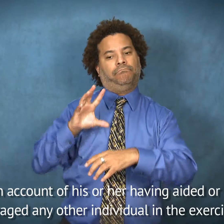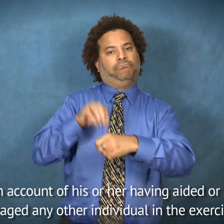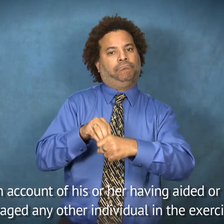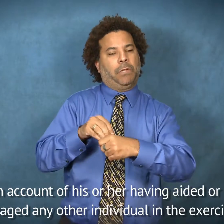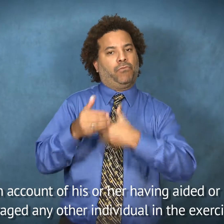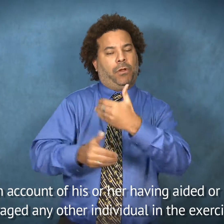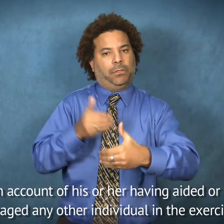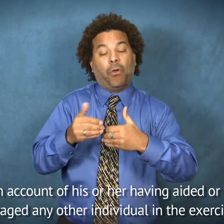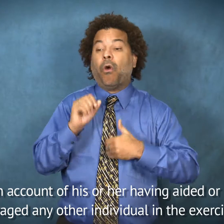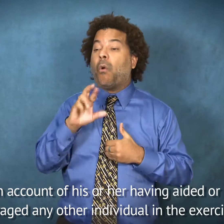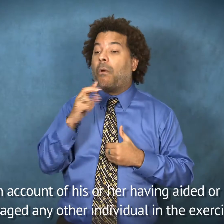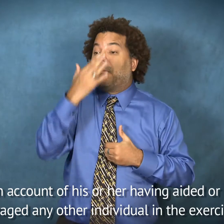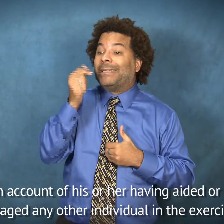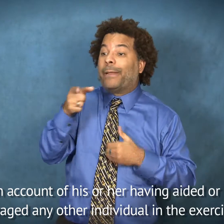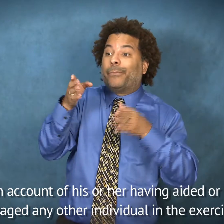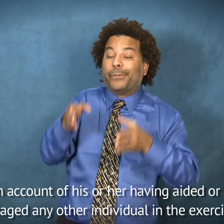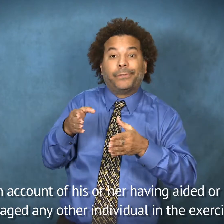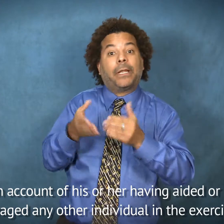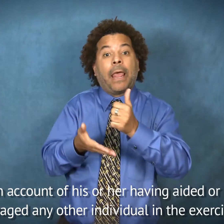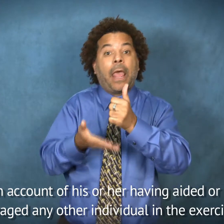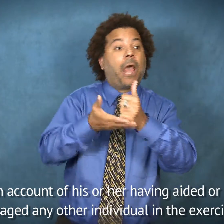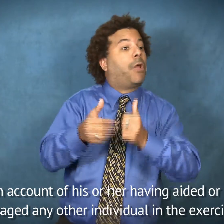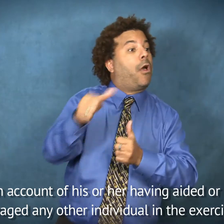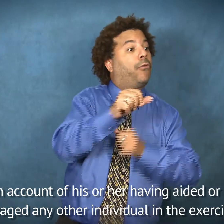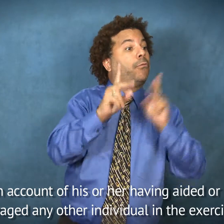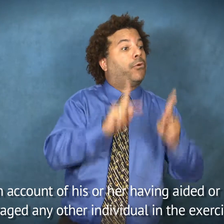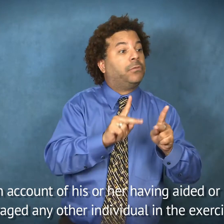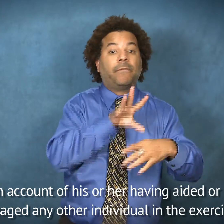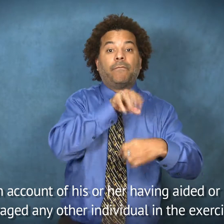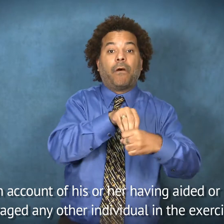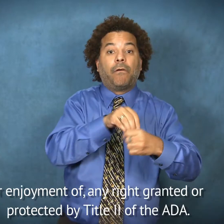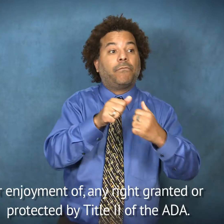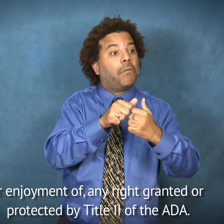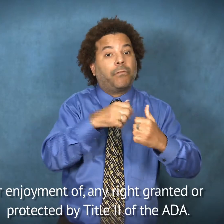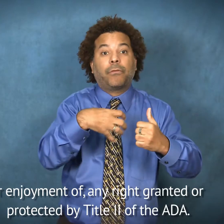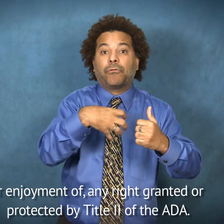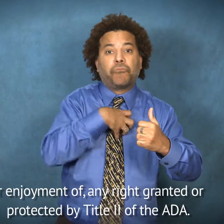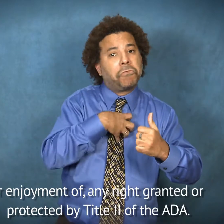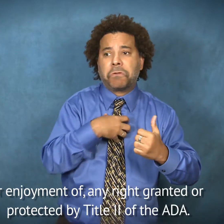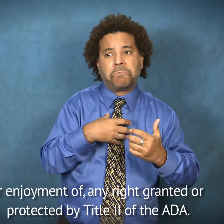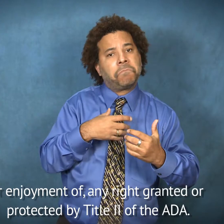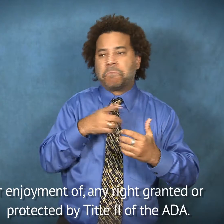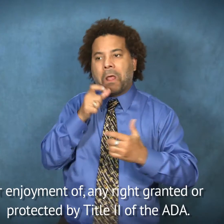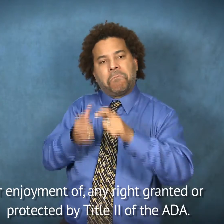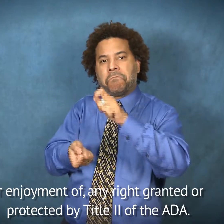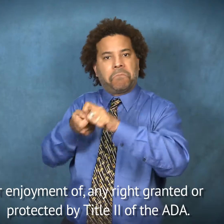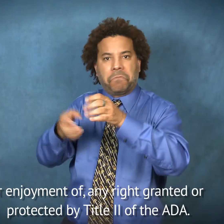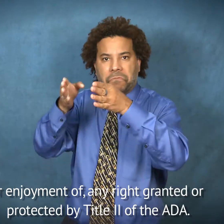enjoyed, or on account of his or her having aided or encouraged any other individual in the exercise or enjoyment of any right granted